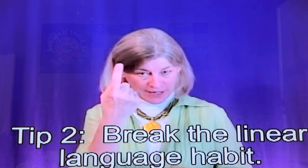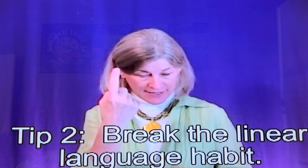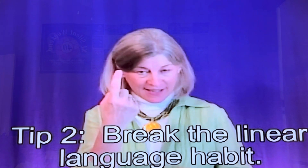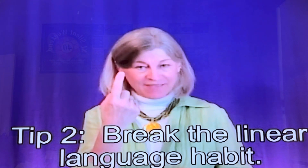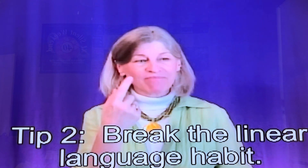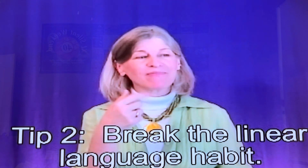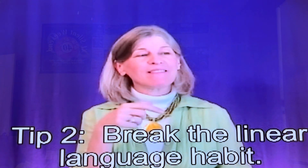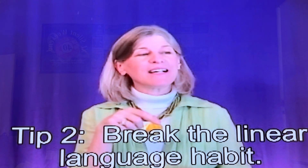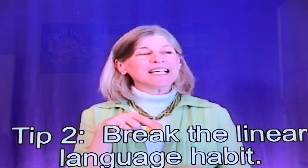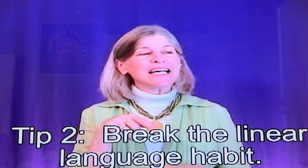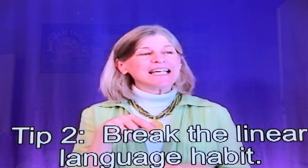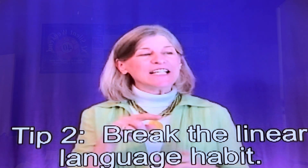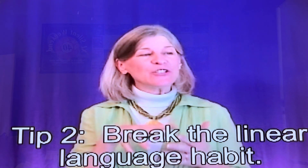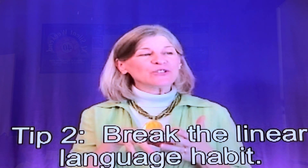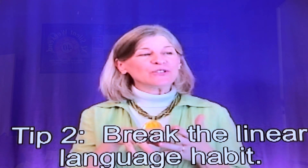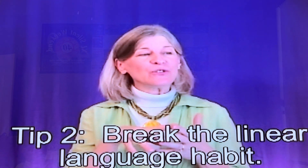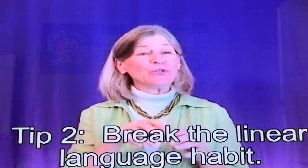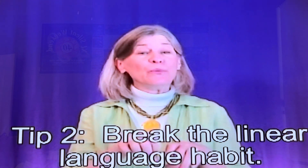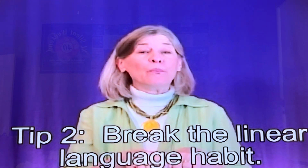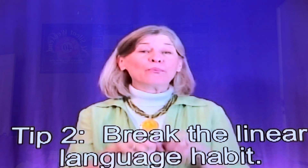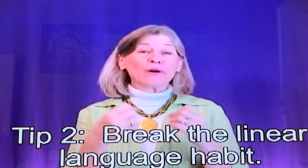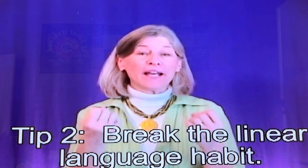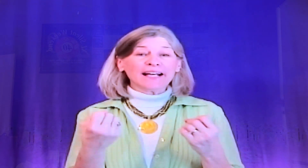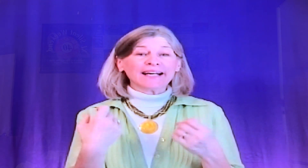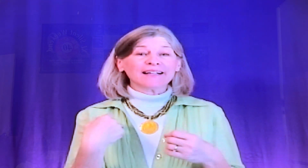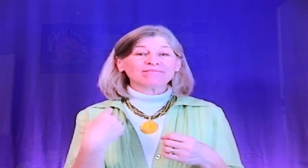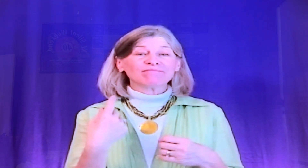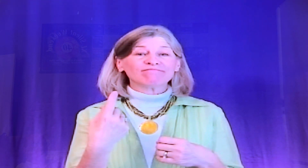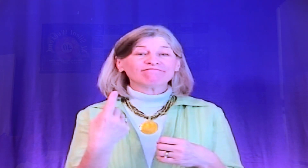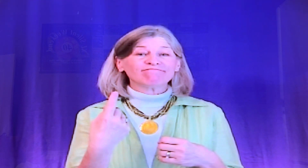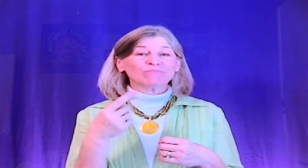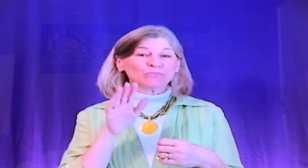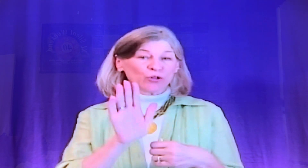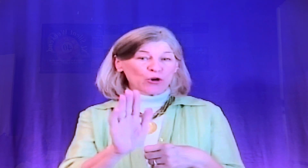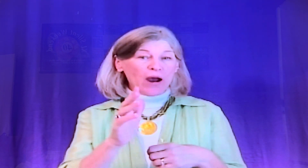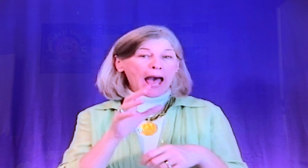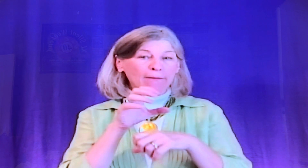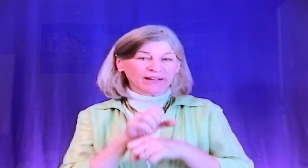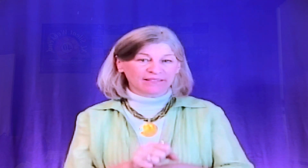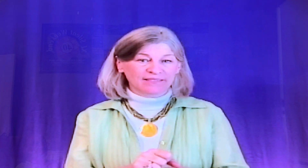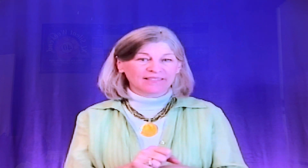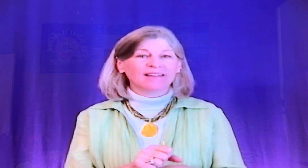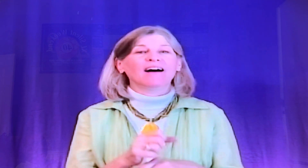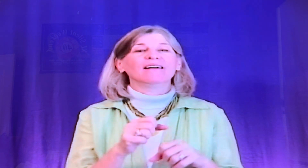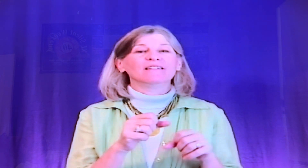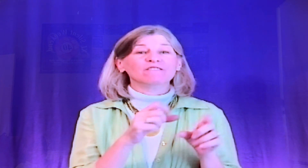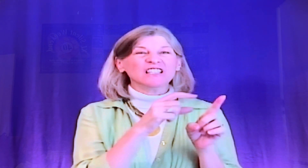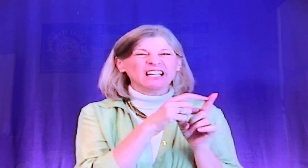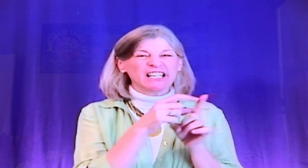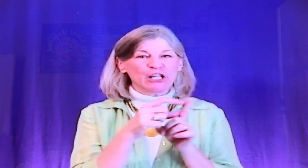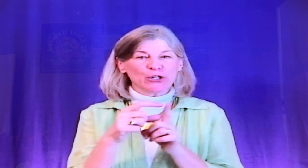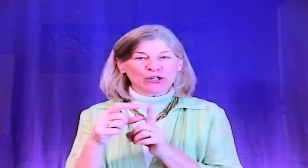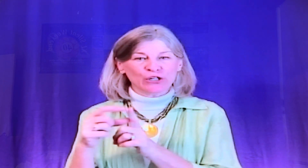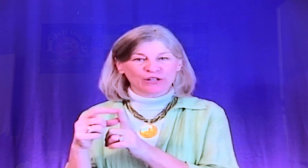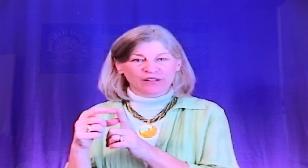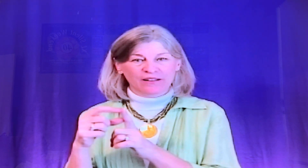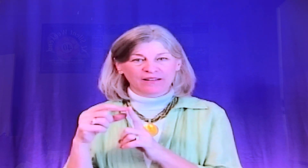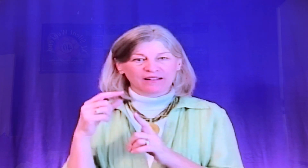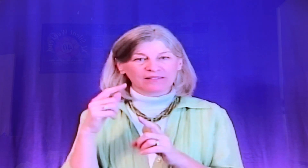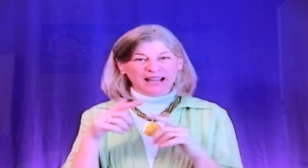understanding is to break your habit of linear